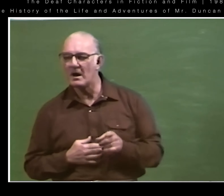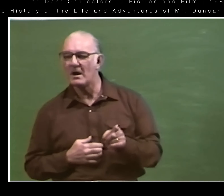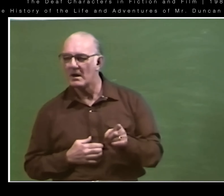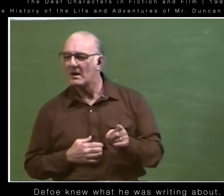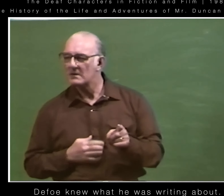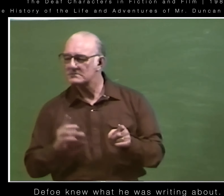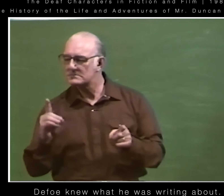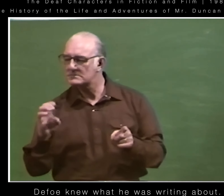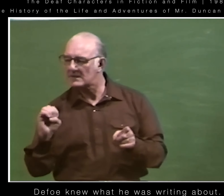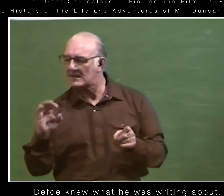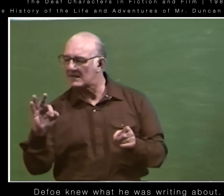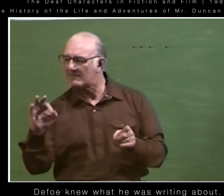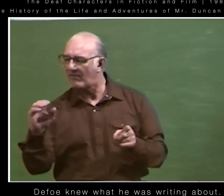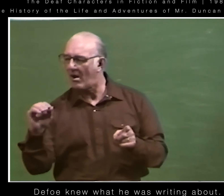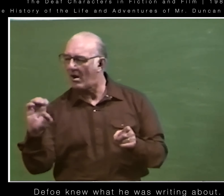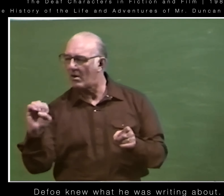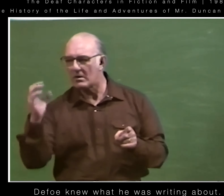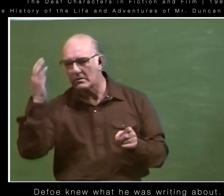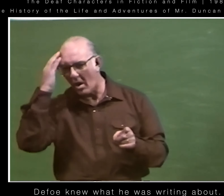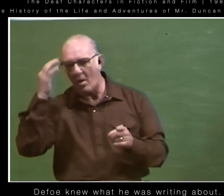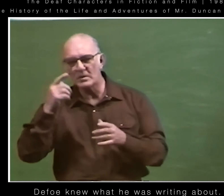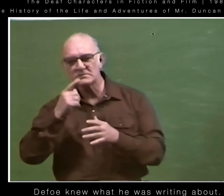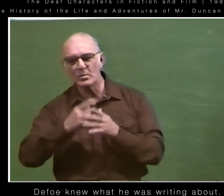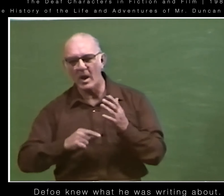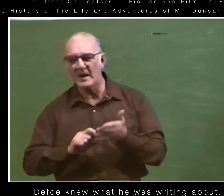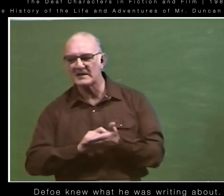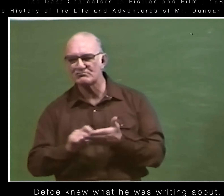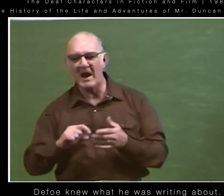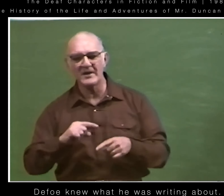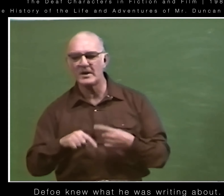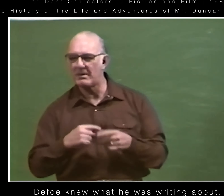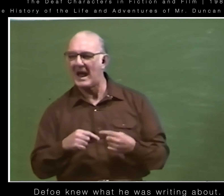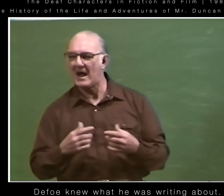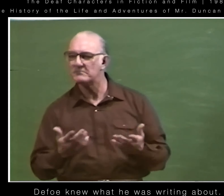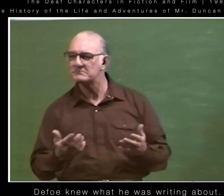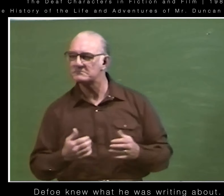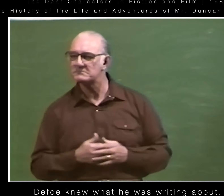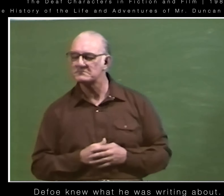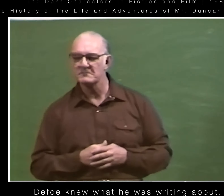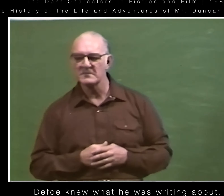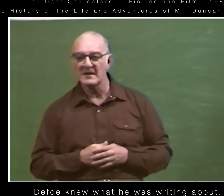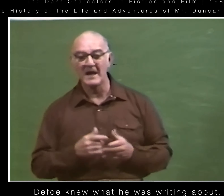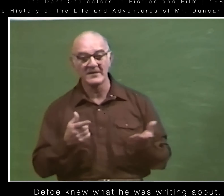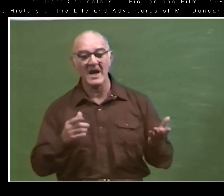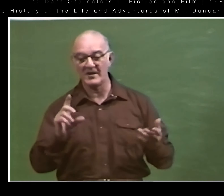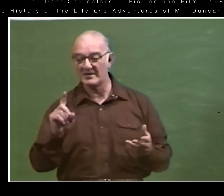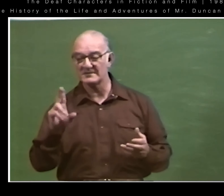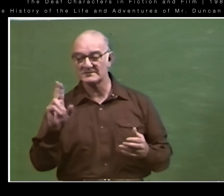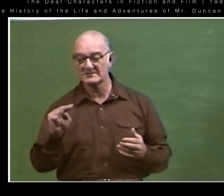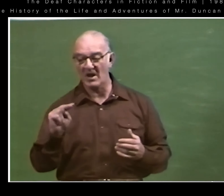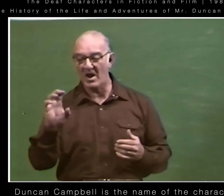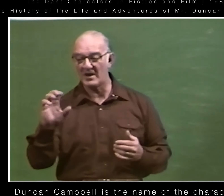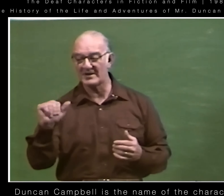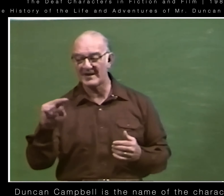Defoe knows what he's writing about. And then